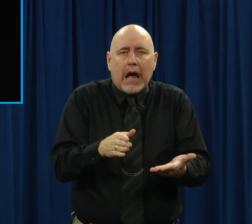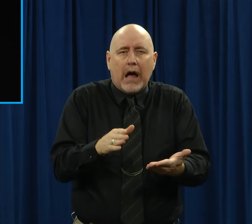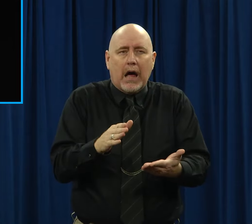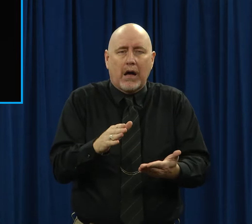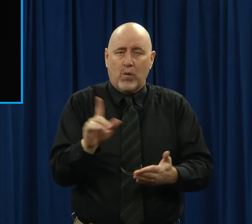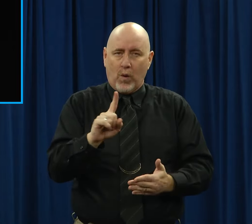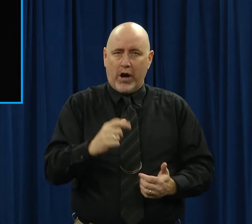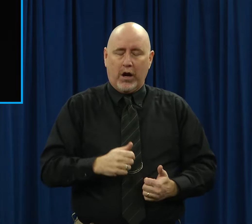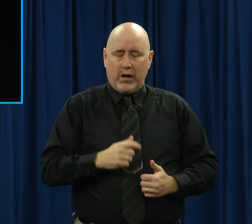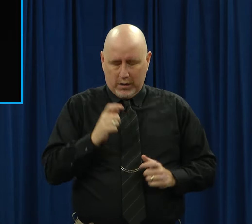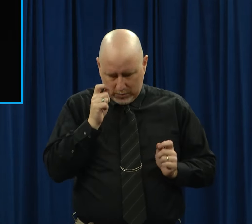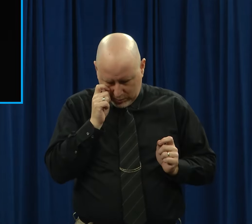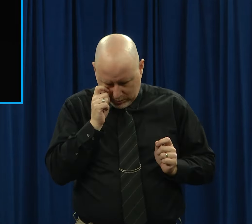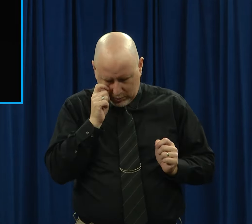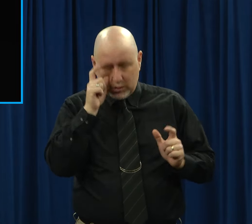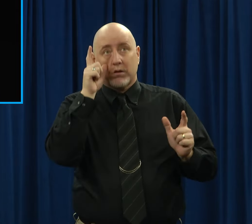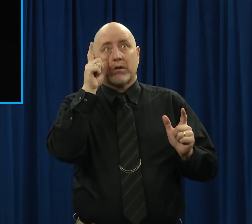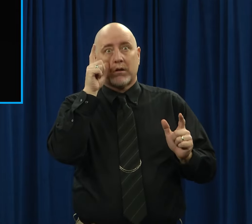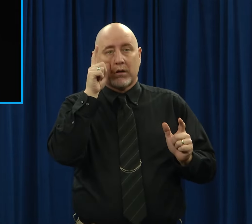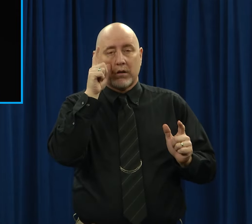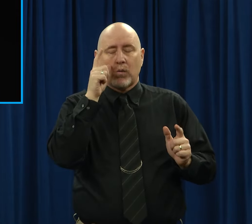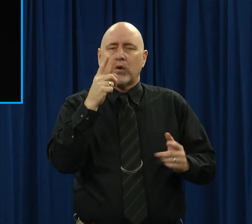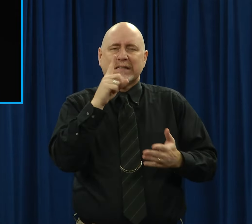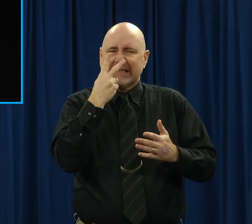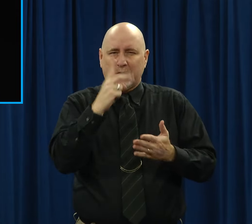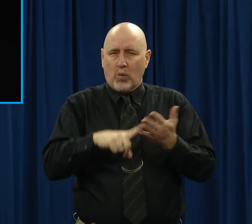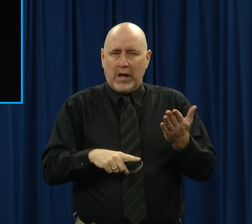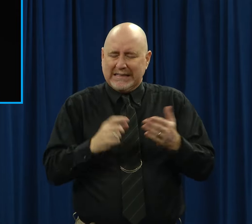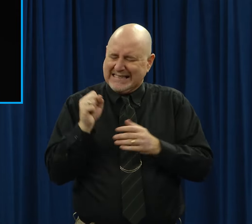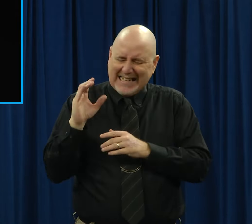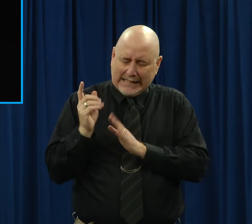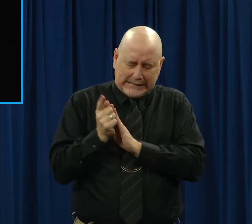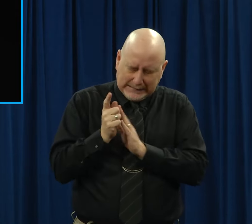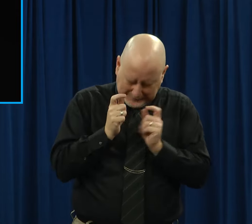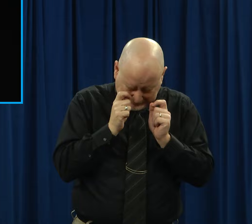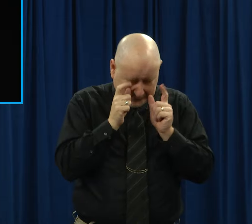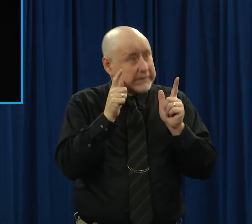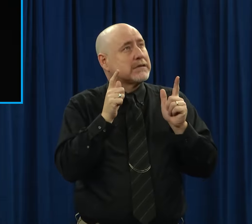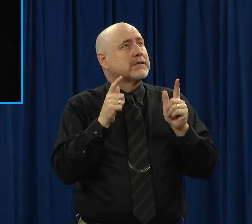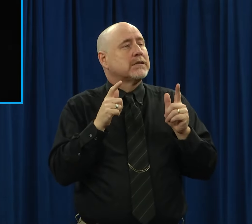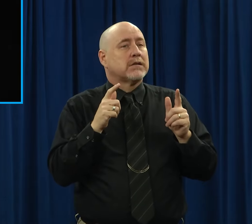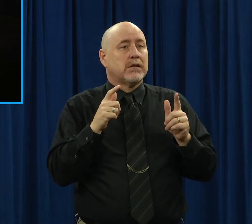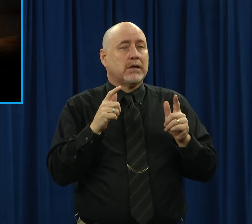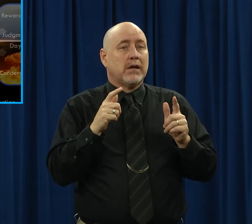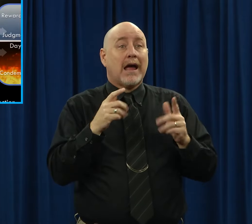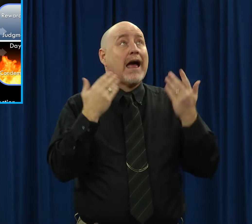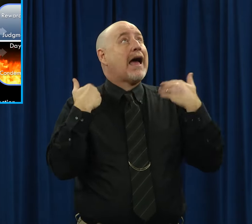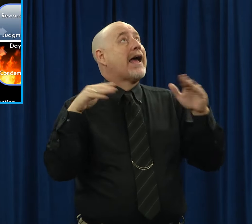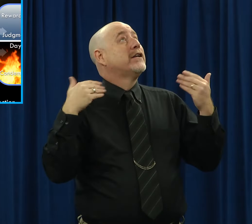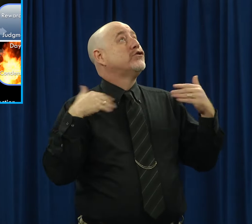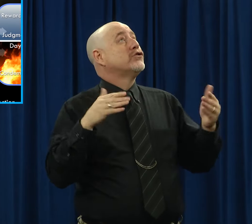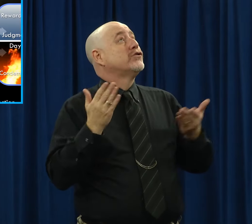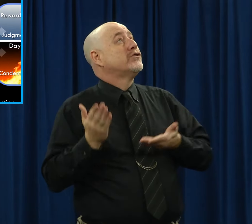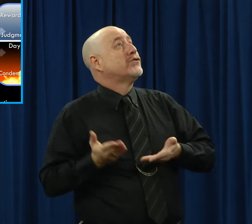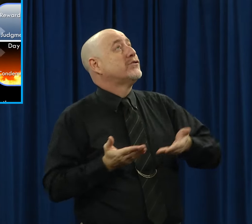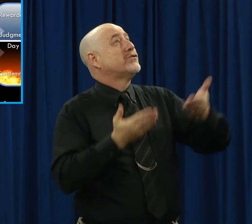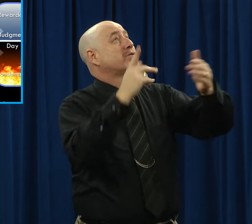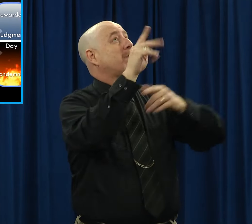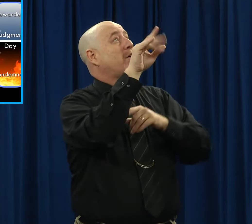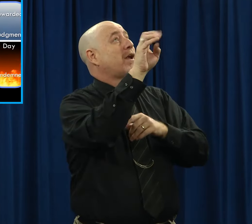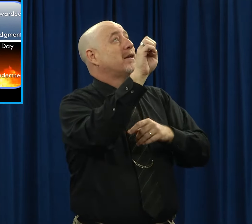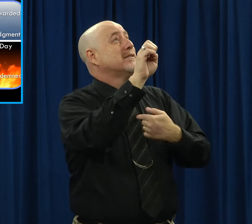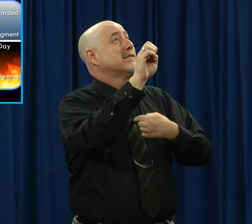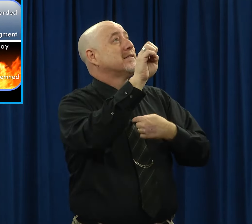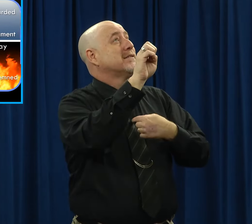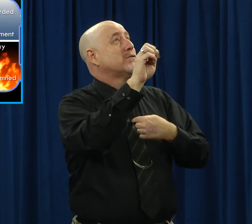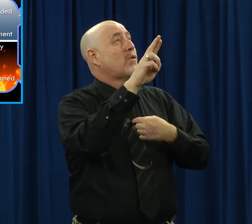moments, where would you be when you opened your eyes? What would you see? Seconds from now, what would you see? Would it be angels